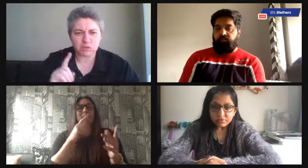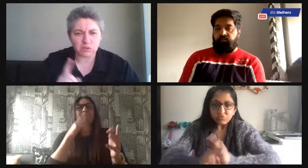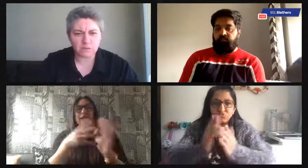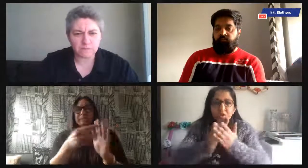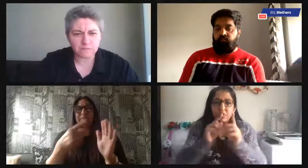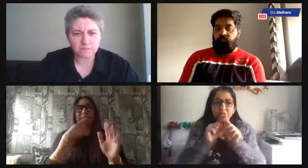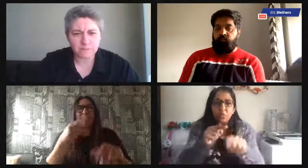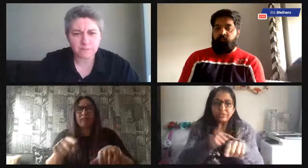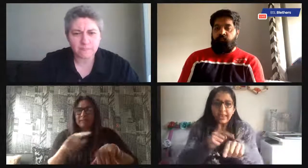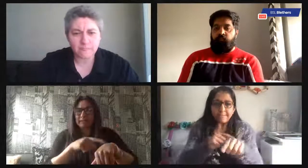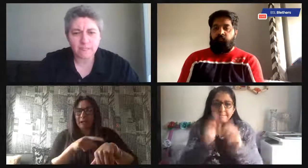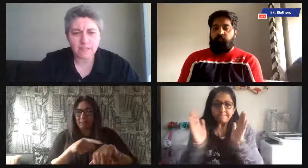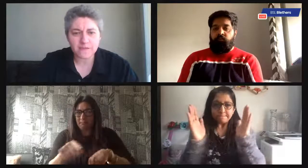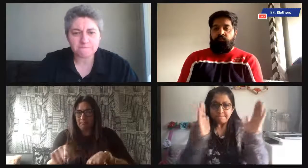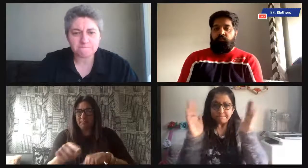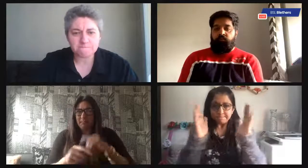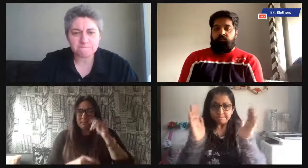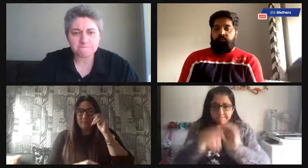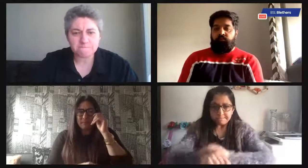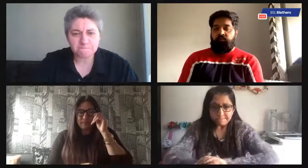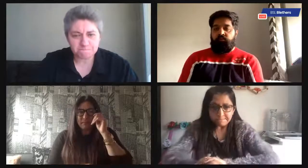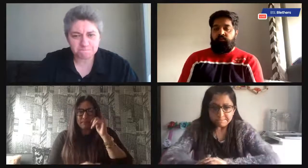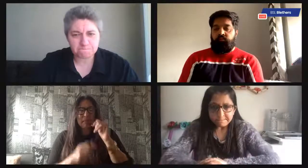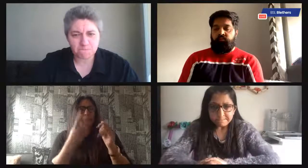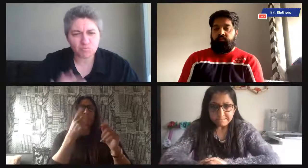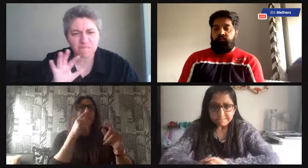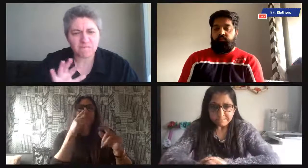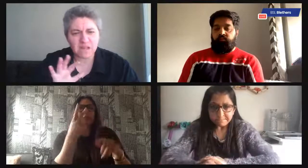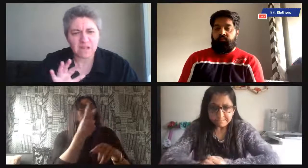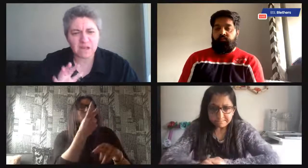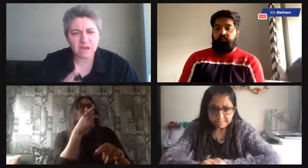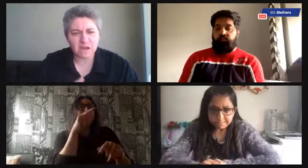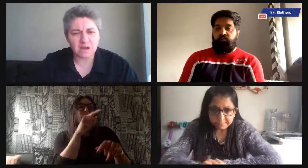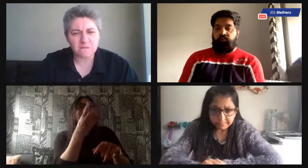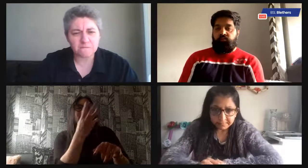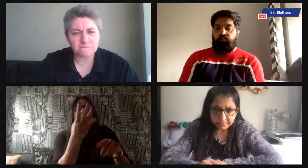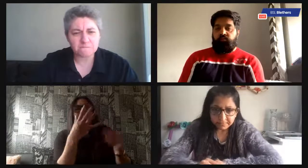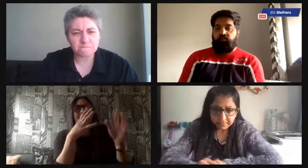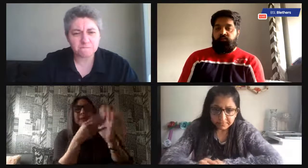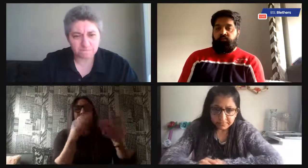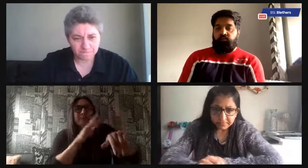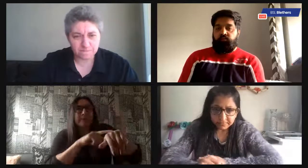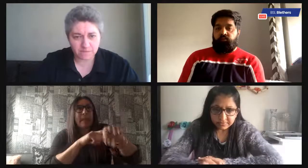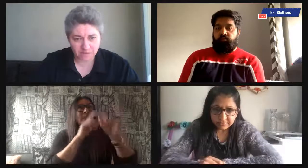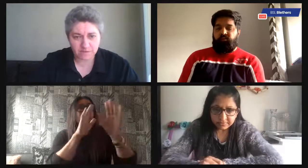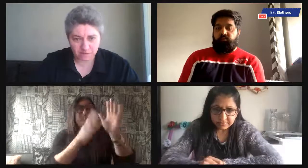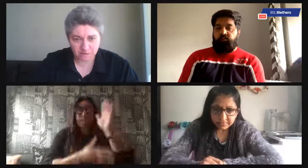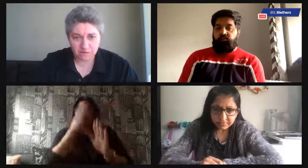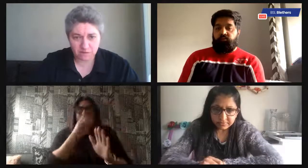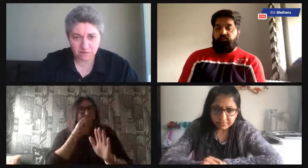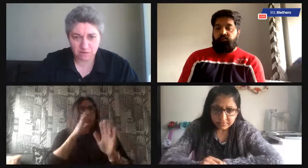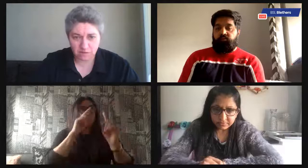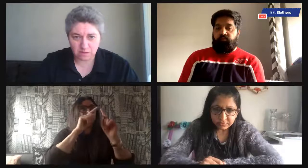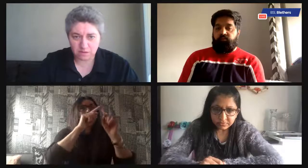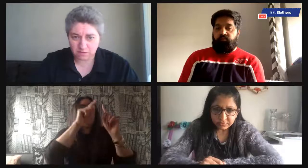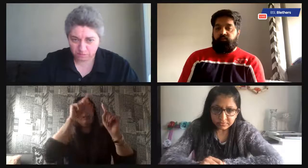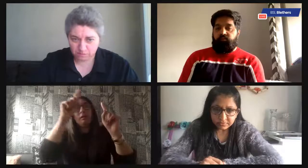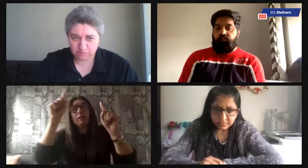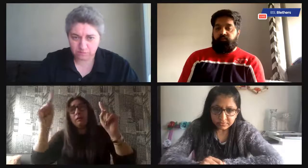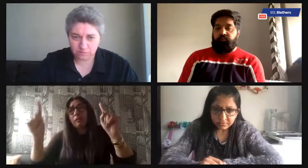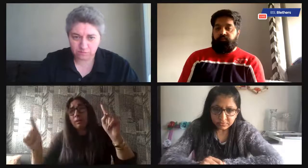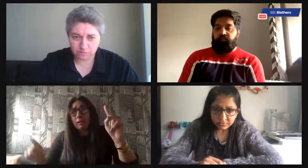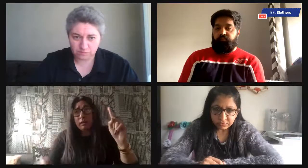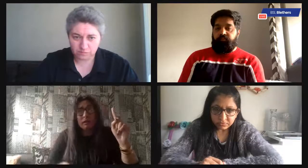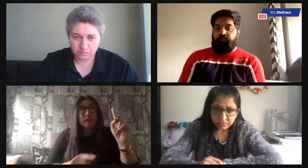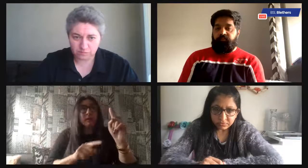hours or does it change? Well, as Nasfiesa says, it depends on the time. So you follow the